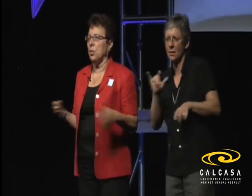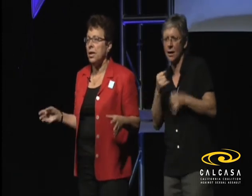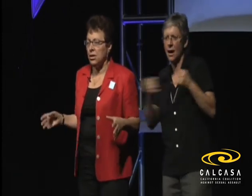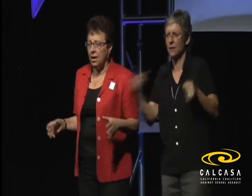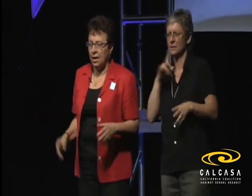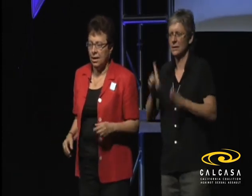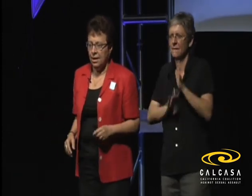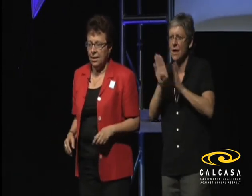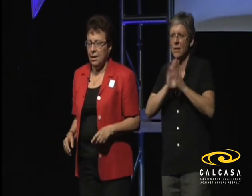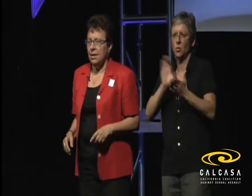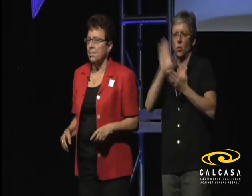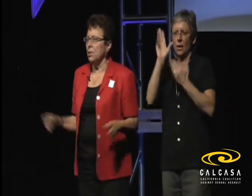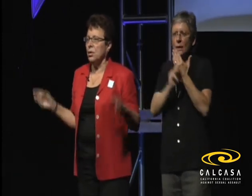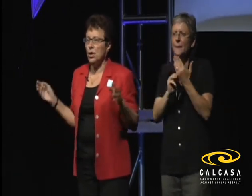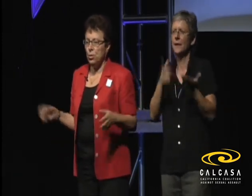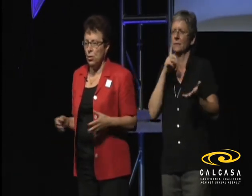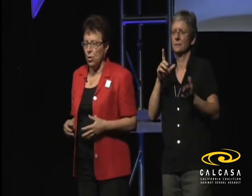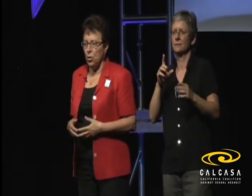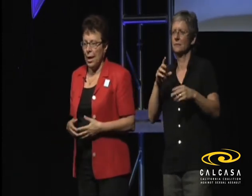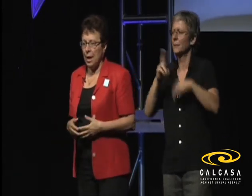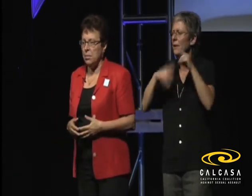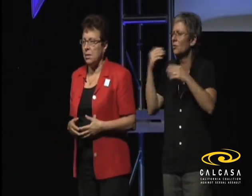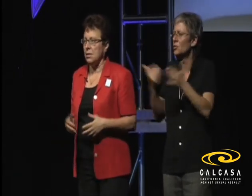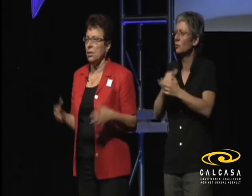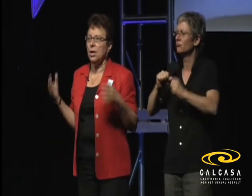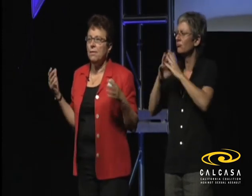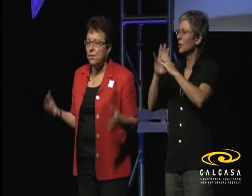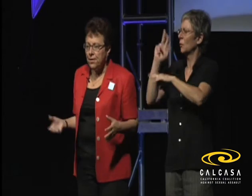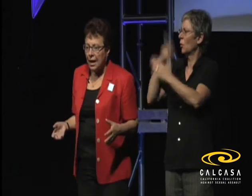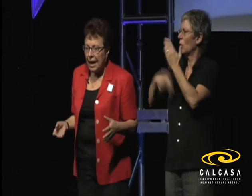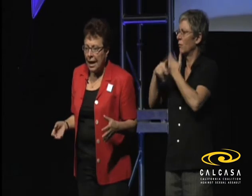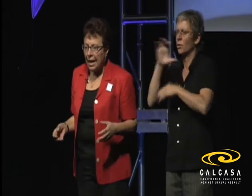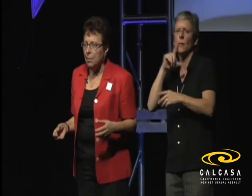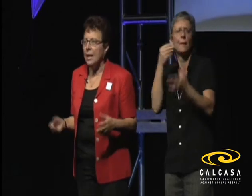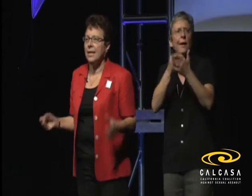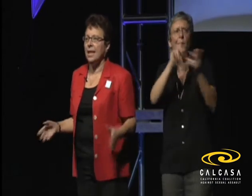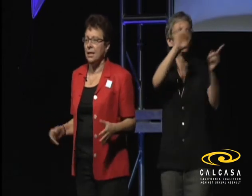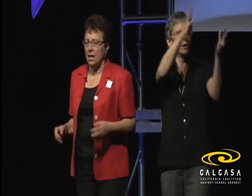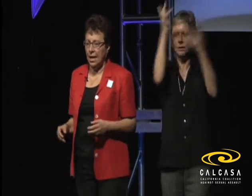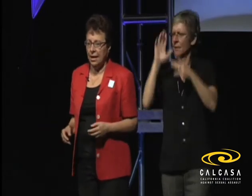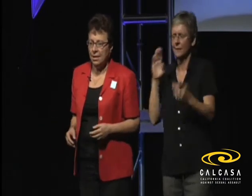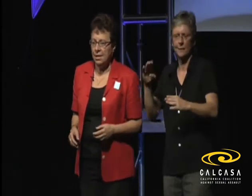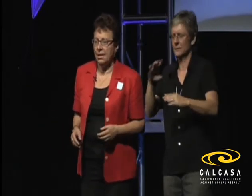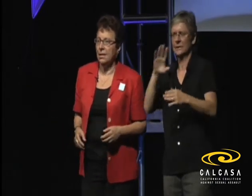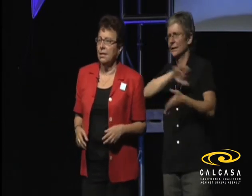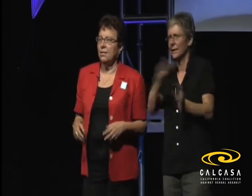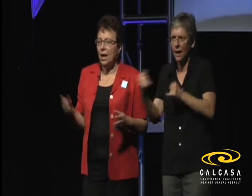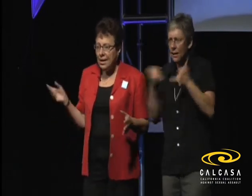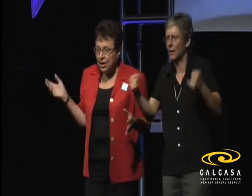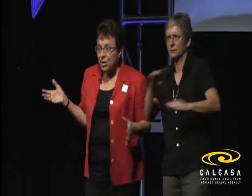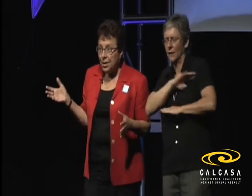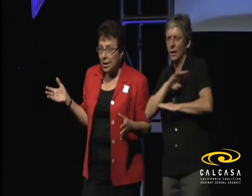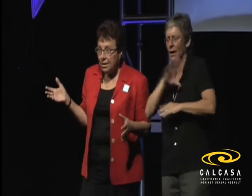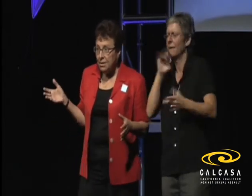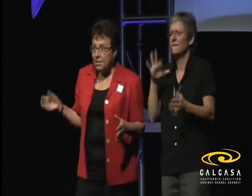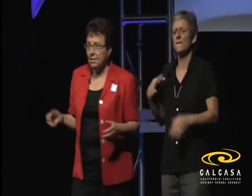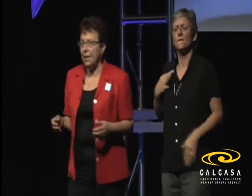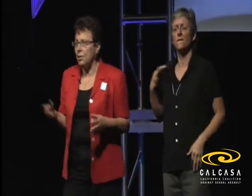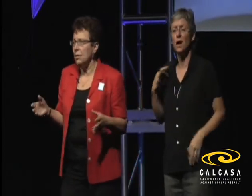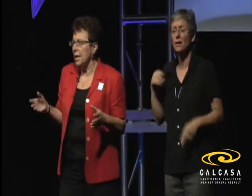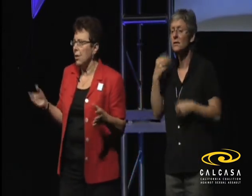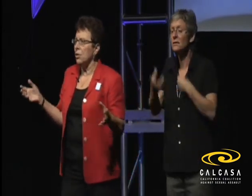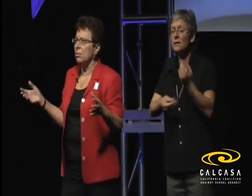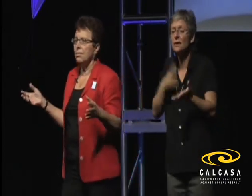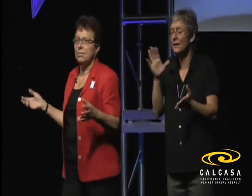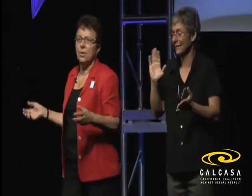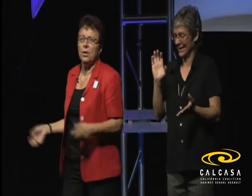developing curricula, building new programs, looking for funding, meeting deadlines, volunteering,